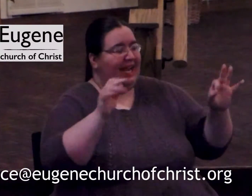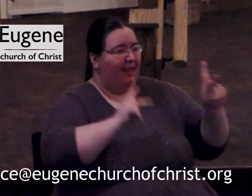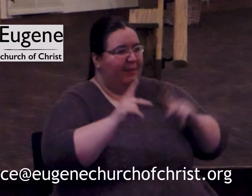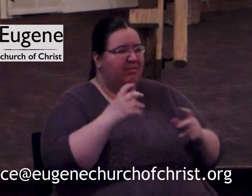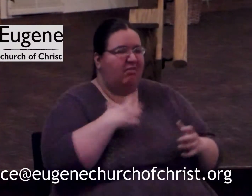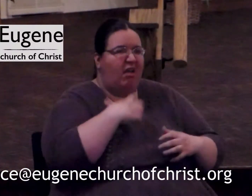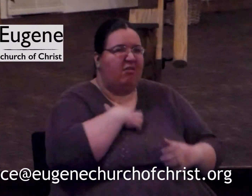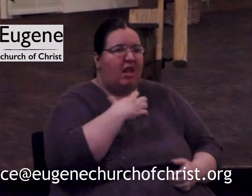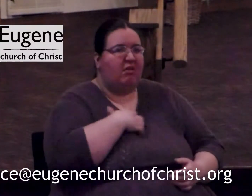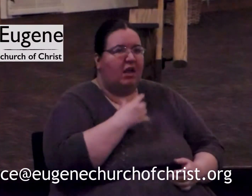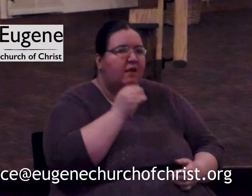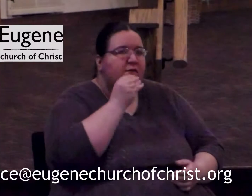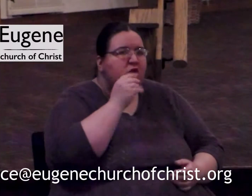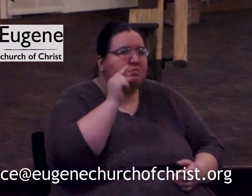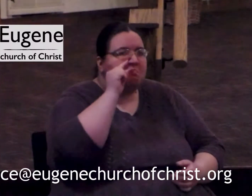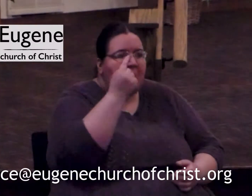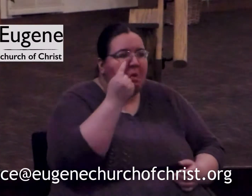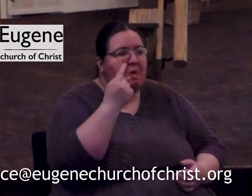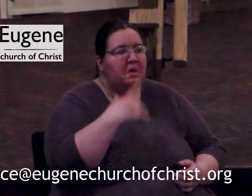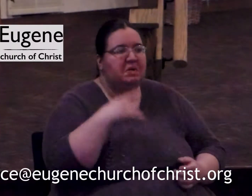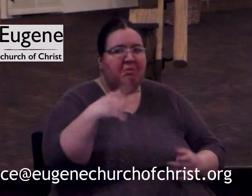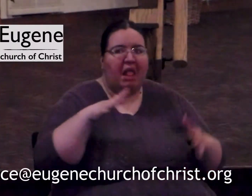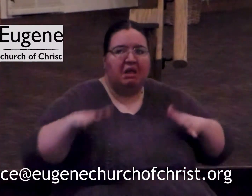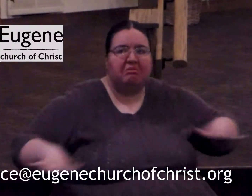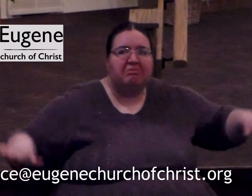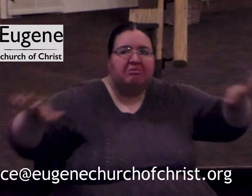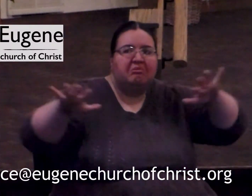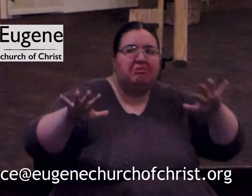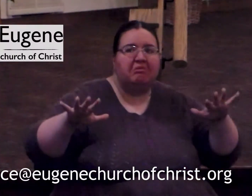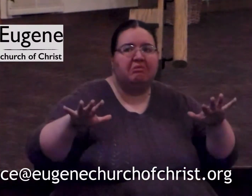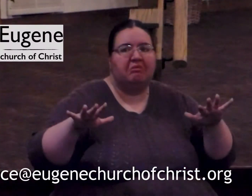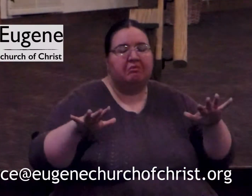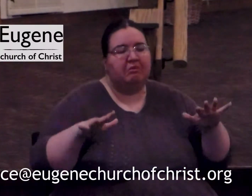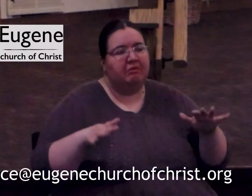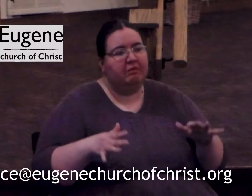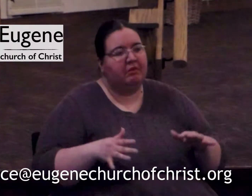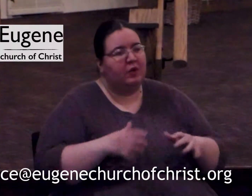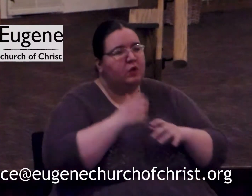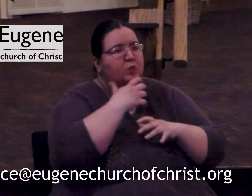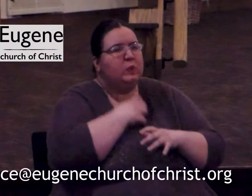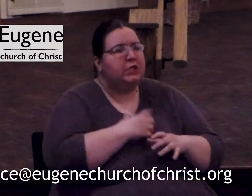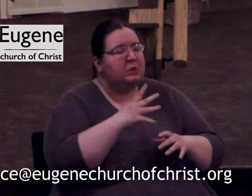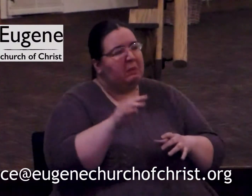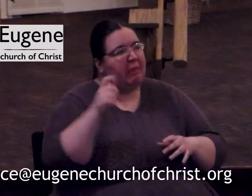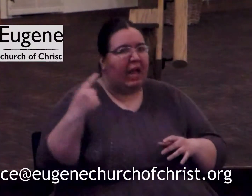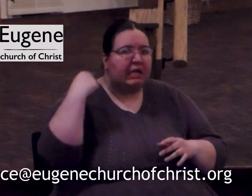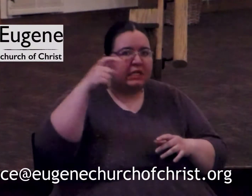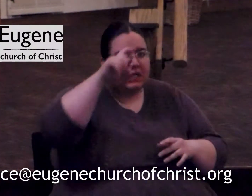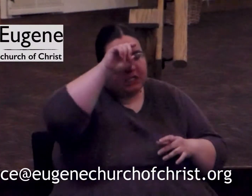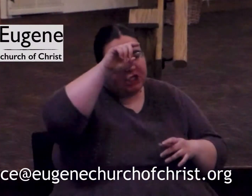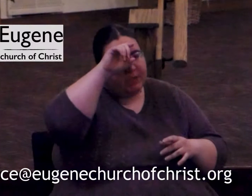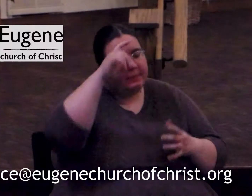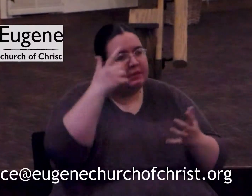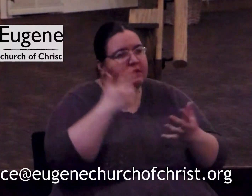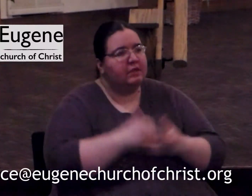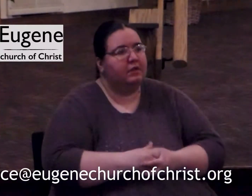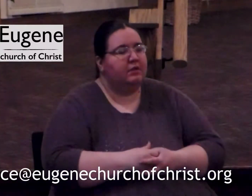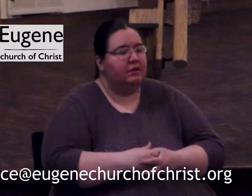or something. They'd rather be back in slavery where things were reliable. Think of the things we grumble about and how silly they are.